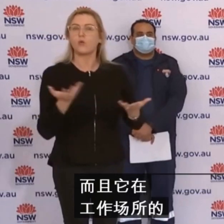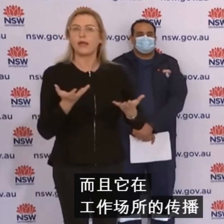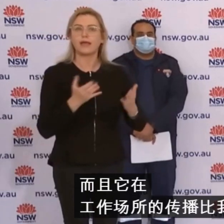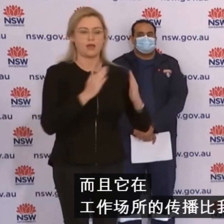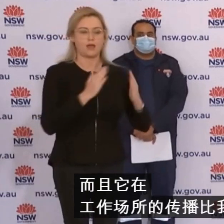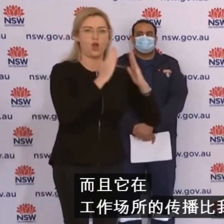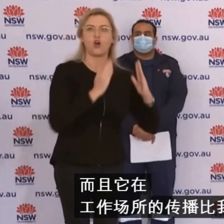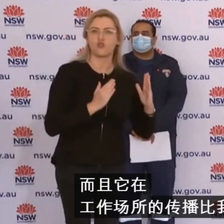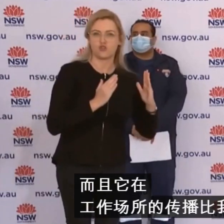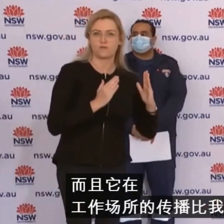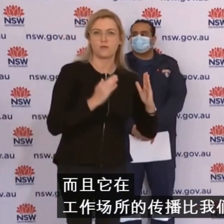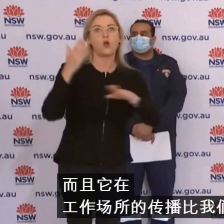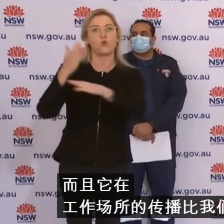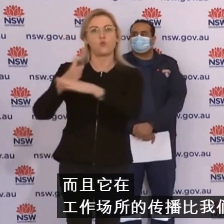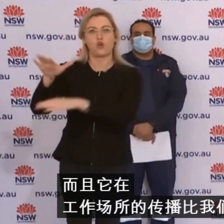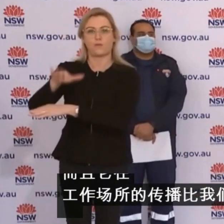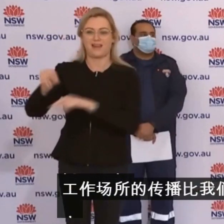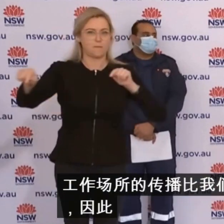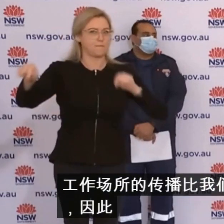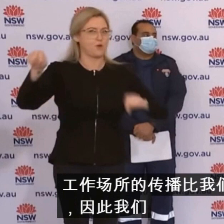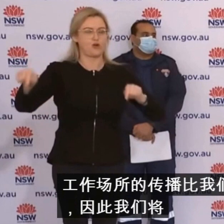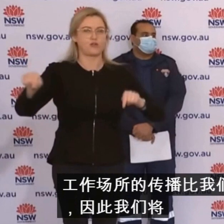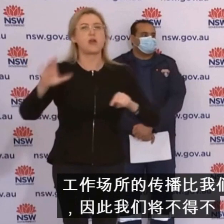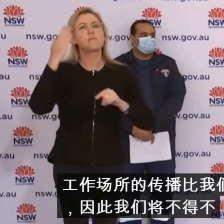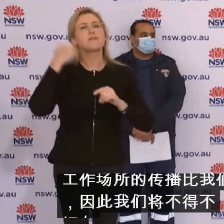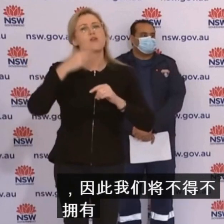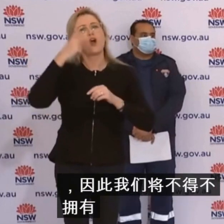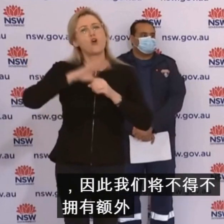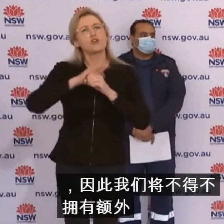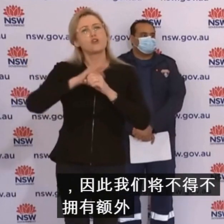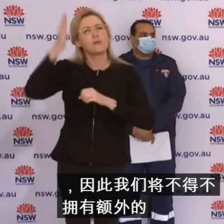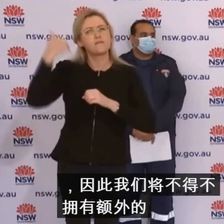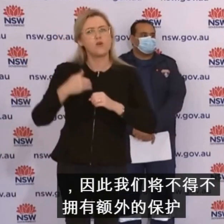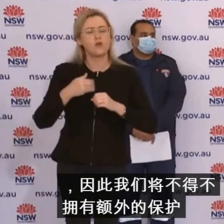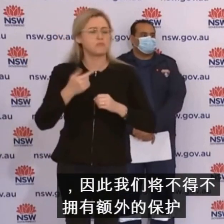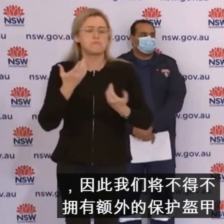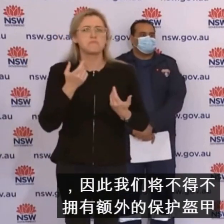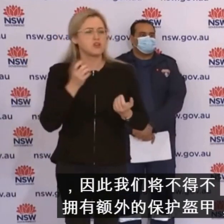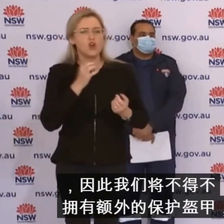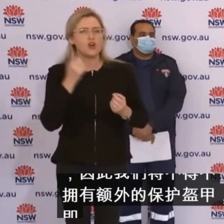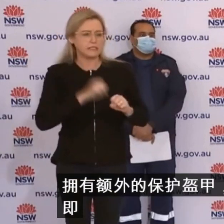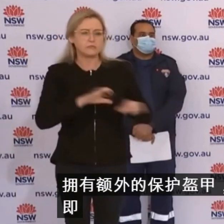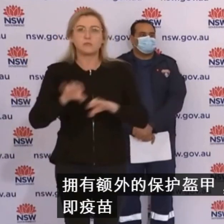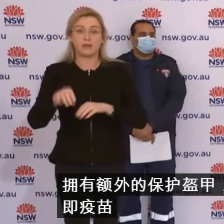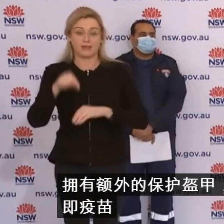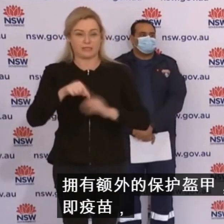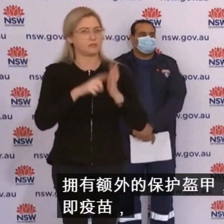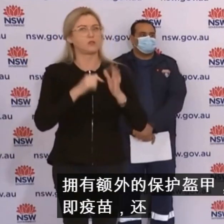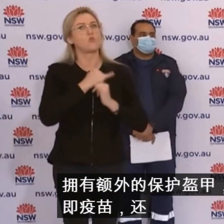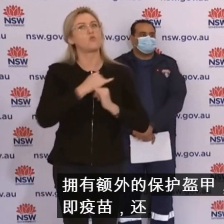in workplaces than we've seen other viruses. And hence we're going to have that extra armour of protection, which is the